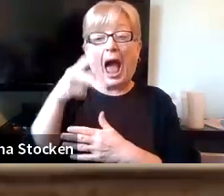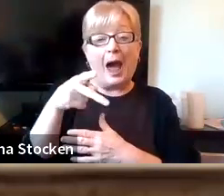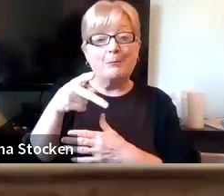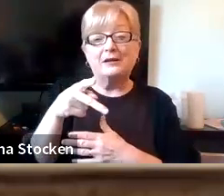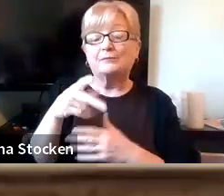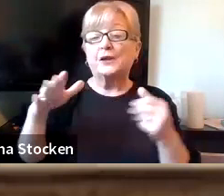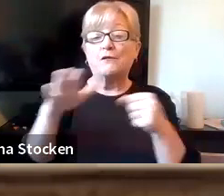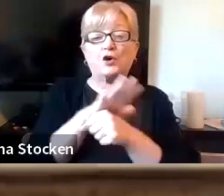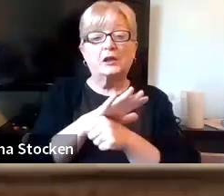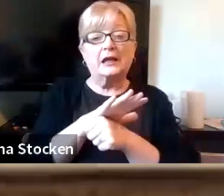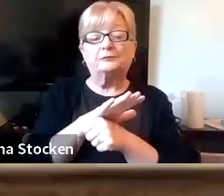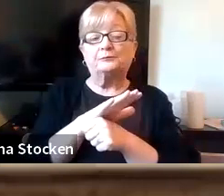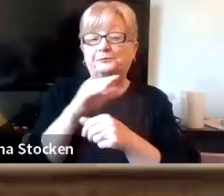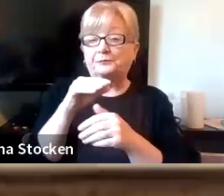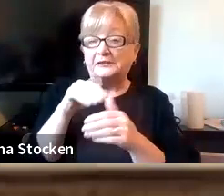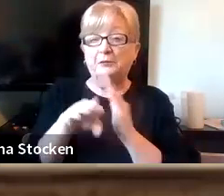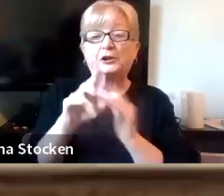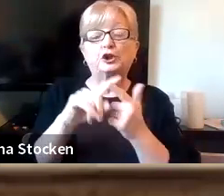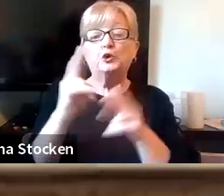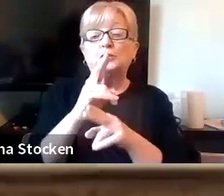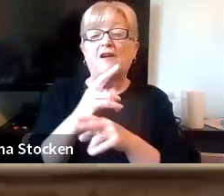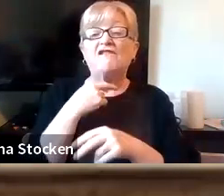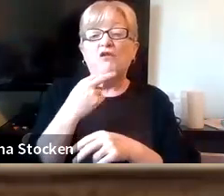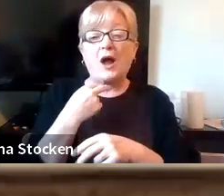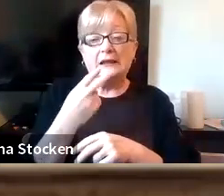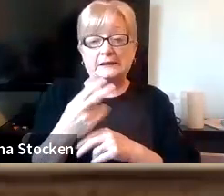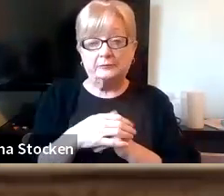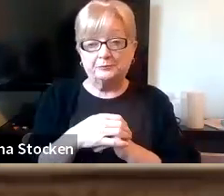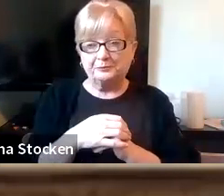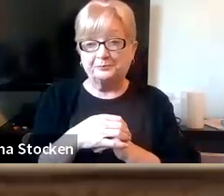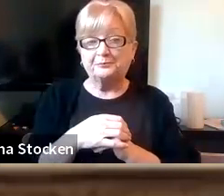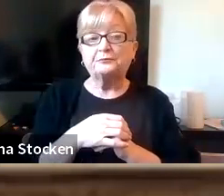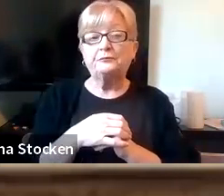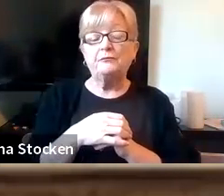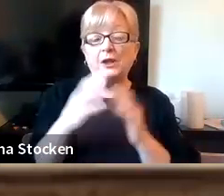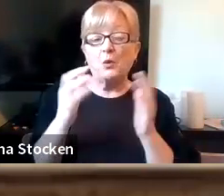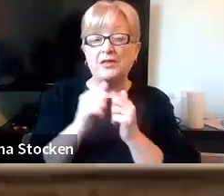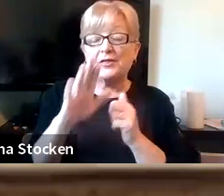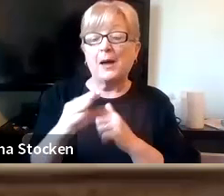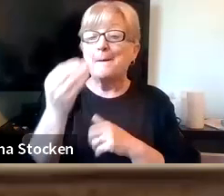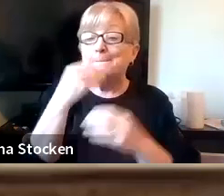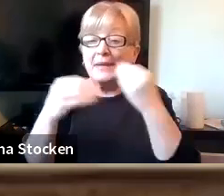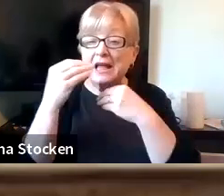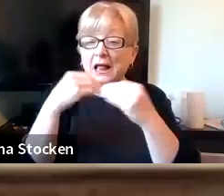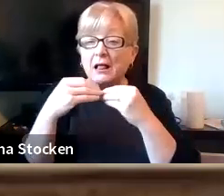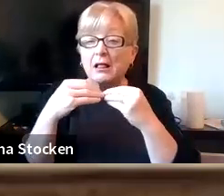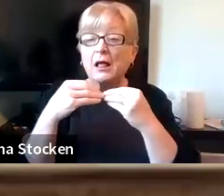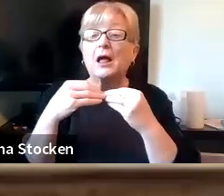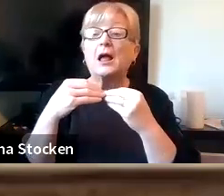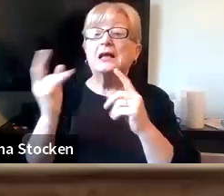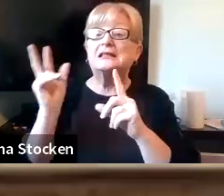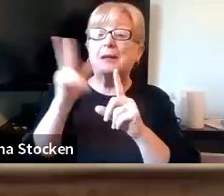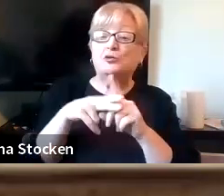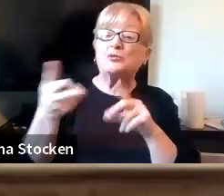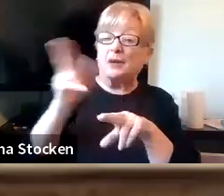accessible with using VoiceOver. And with the meal subscription service, you can